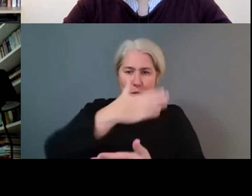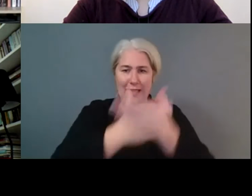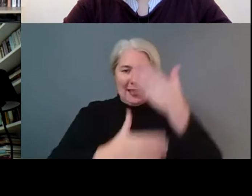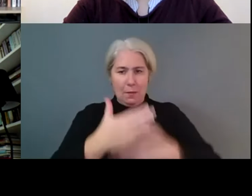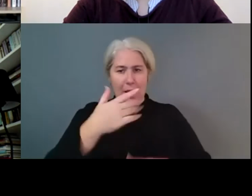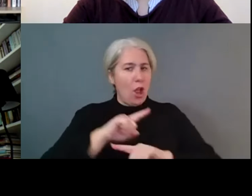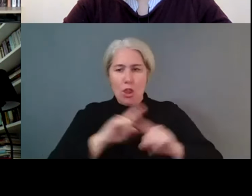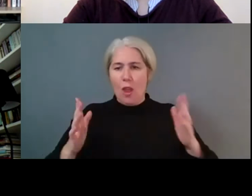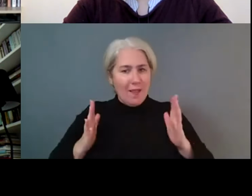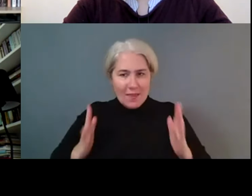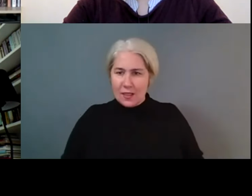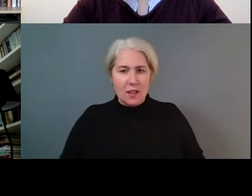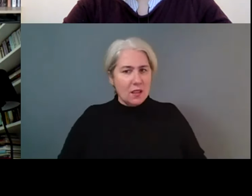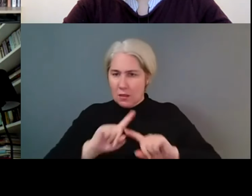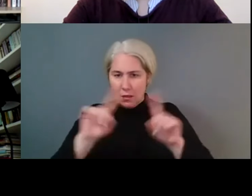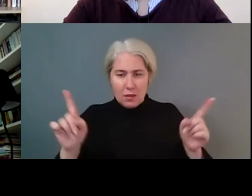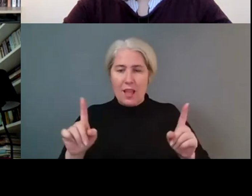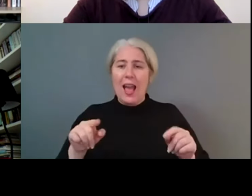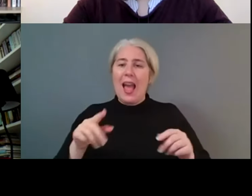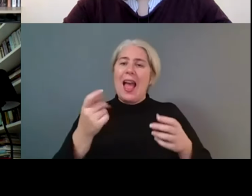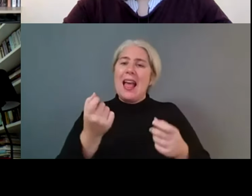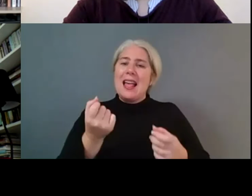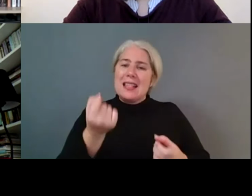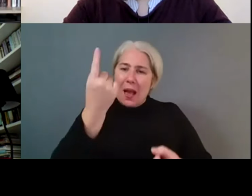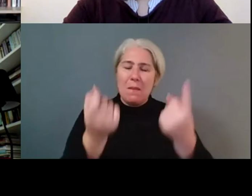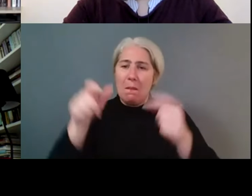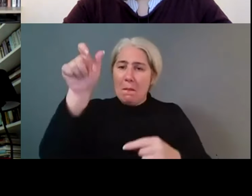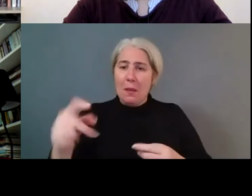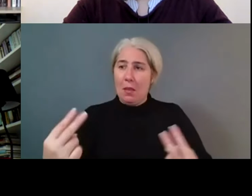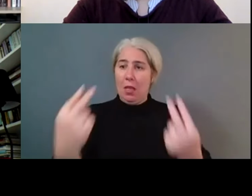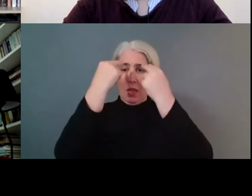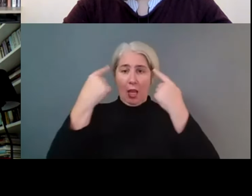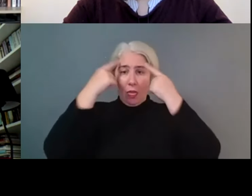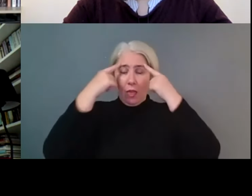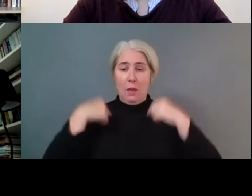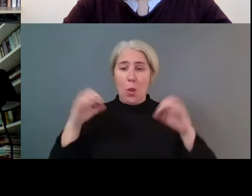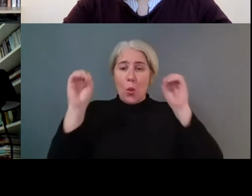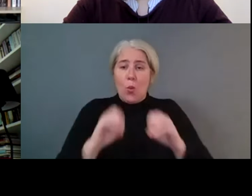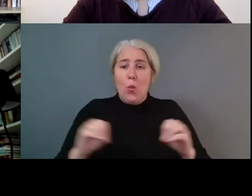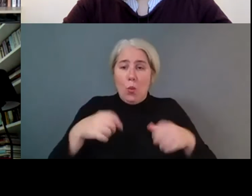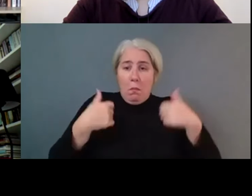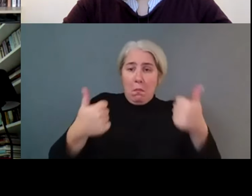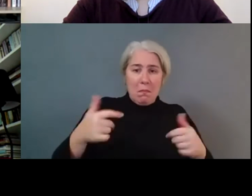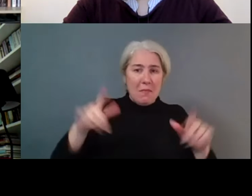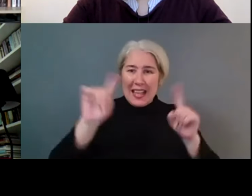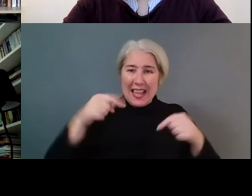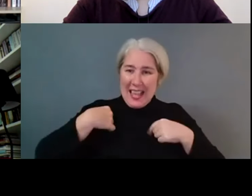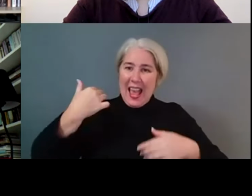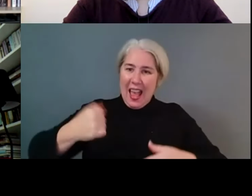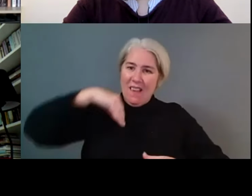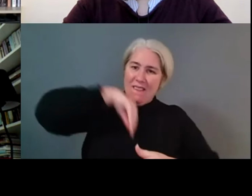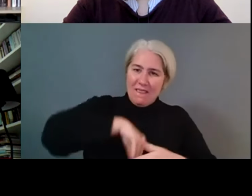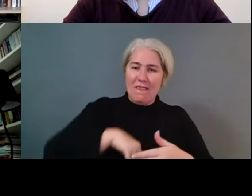and which is not easily seen. So that is why we are asking, how can you link us to